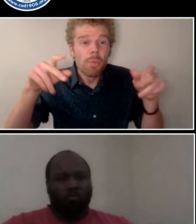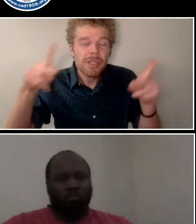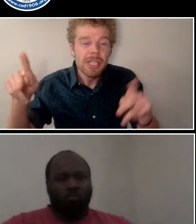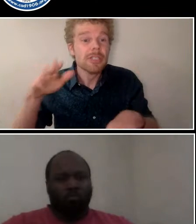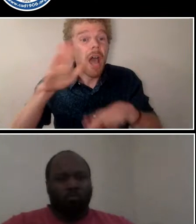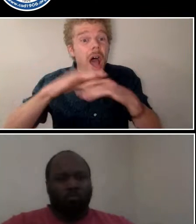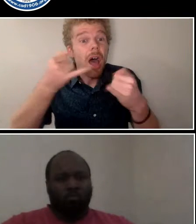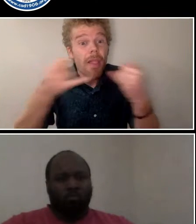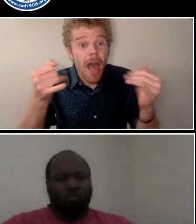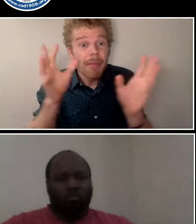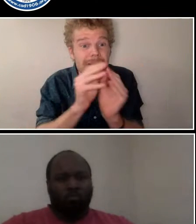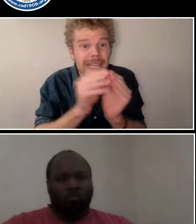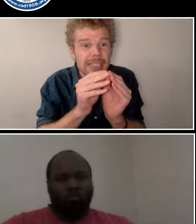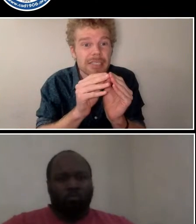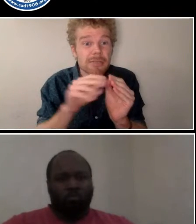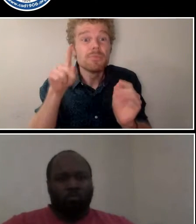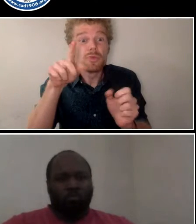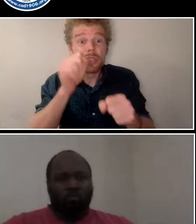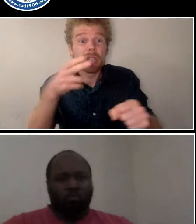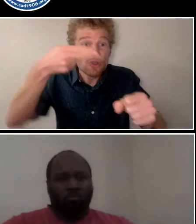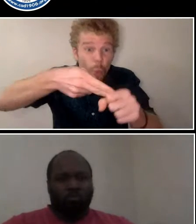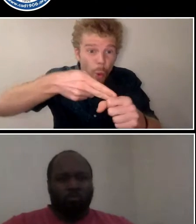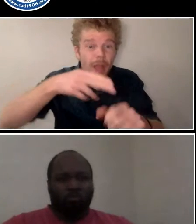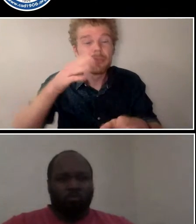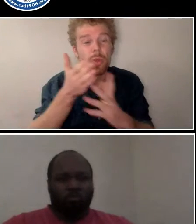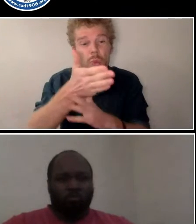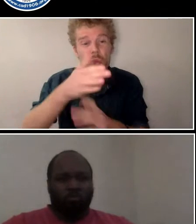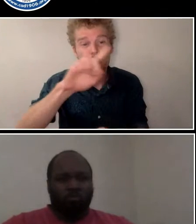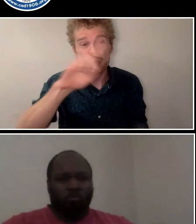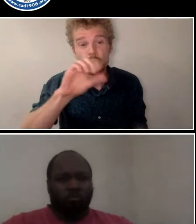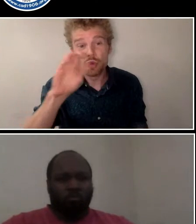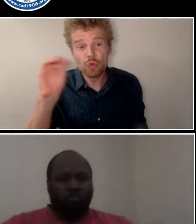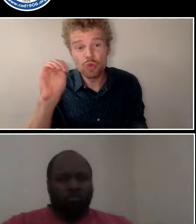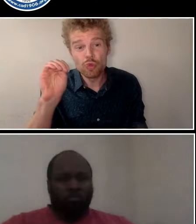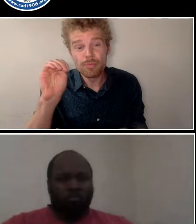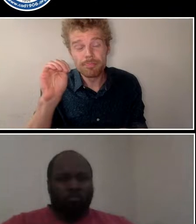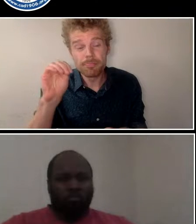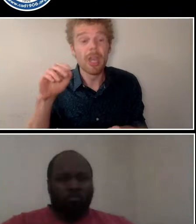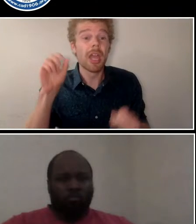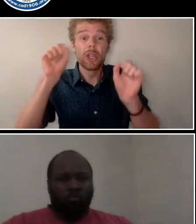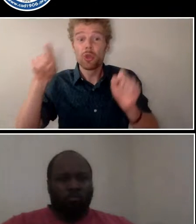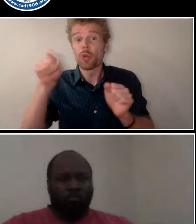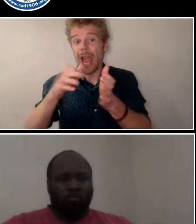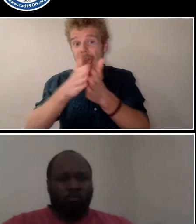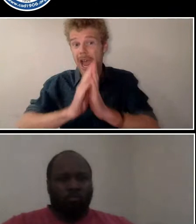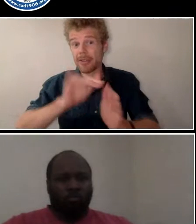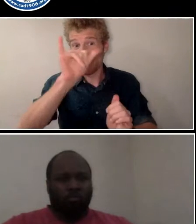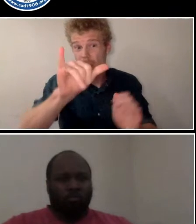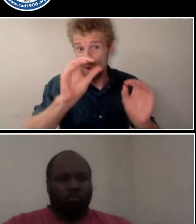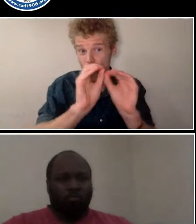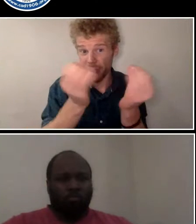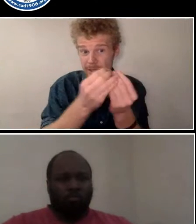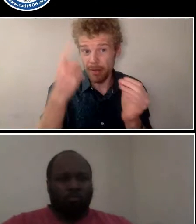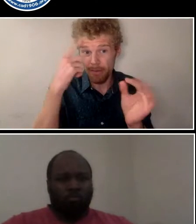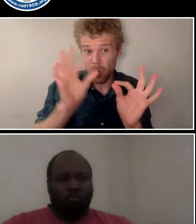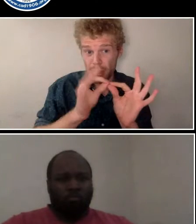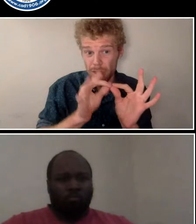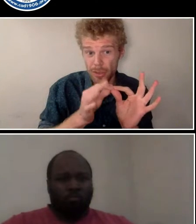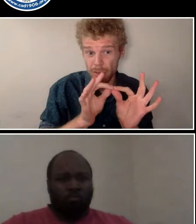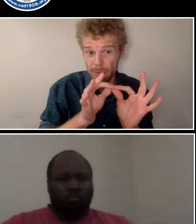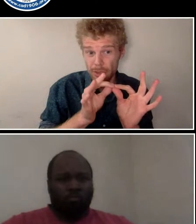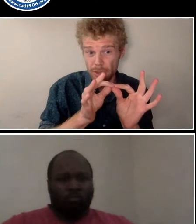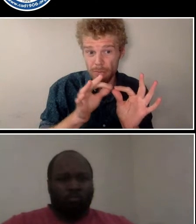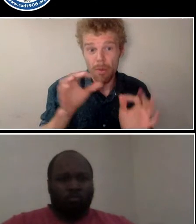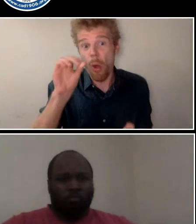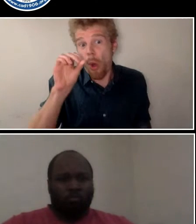Now, of course, right now with the situation we're in with COVID-19, it's become a little bit more difficult to make